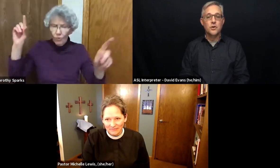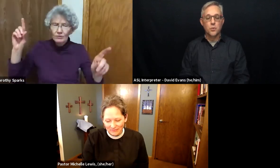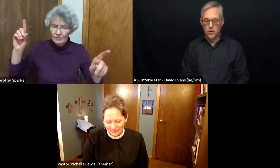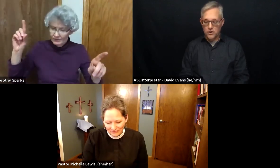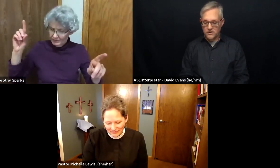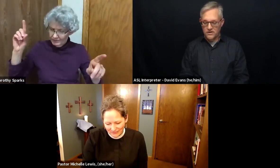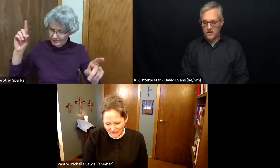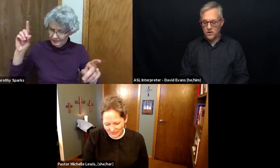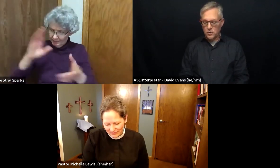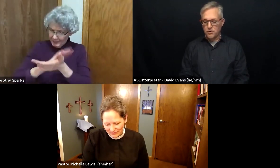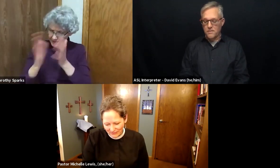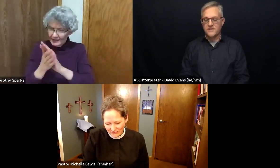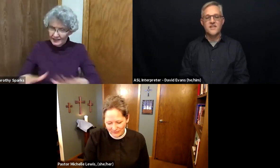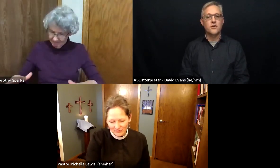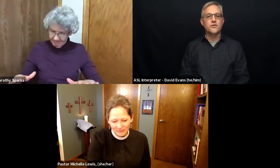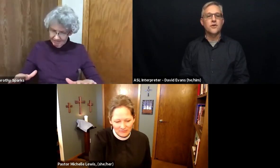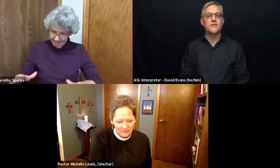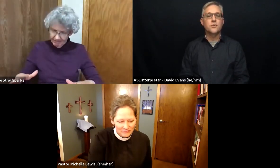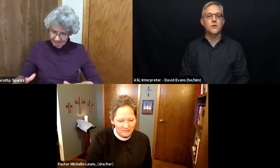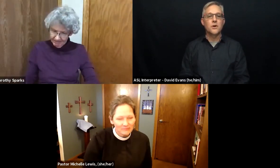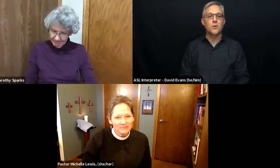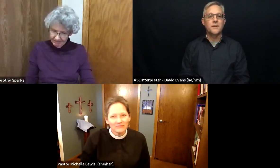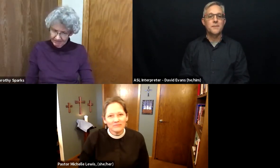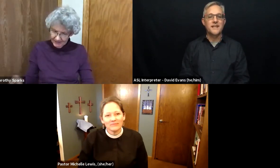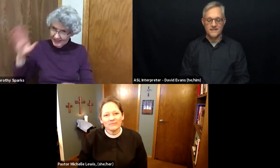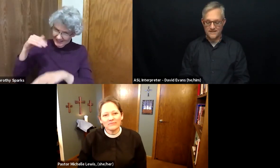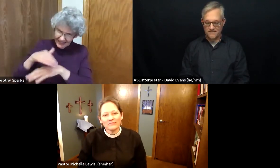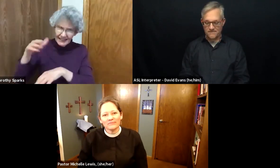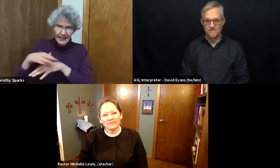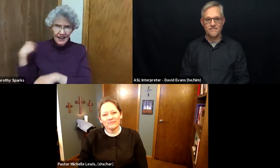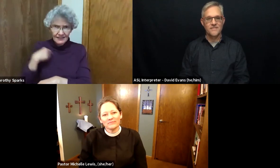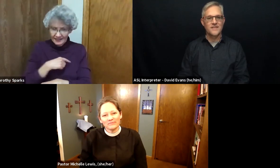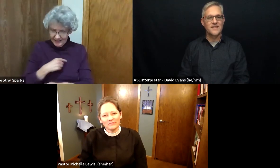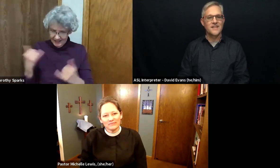God, in your word, you promise that your servants will go in peace.